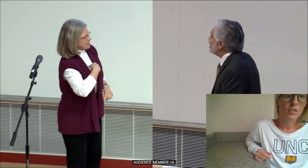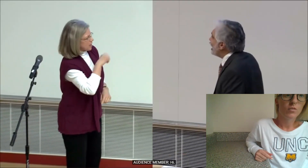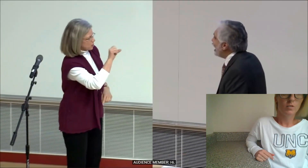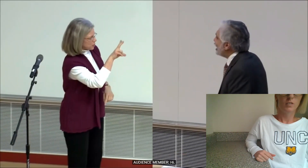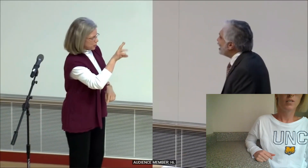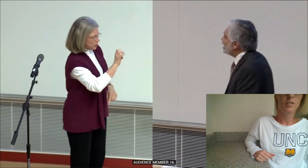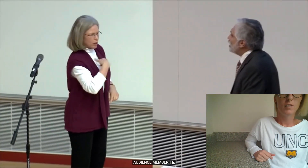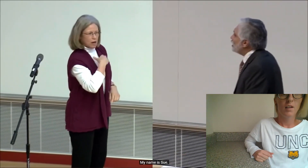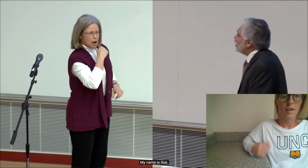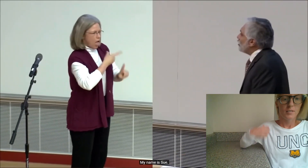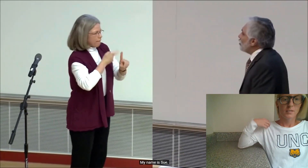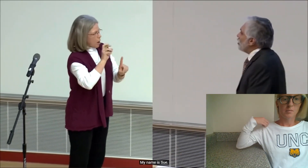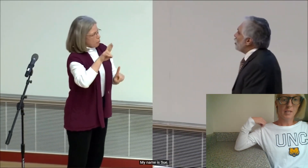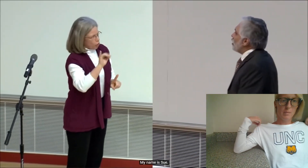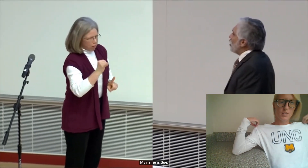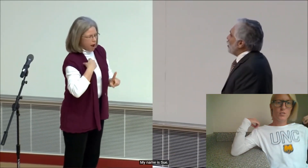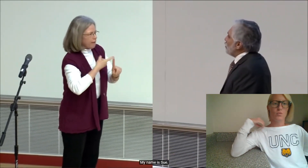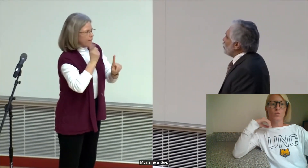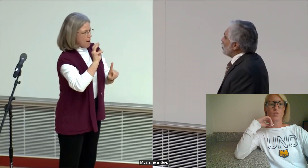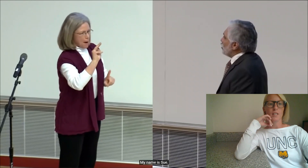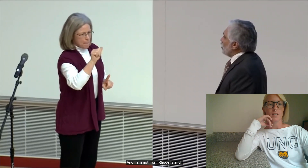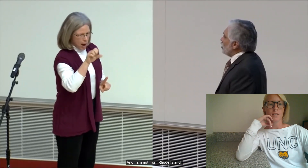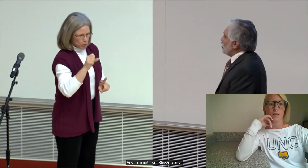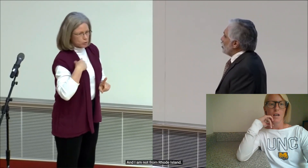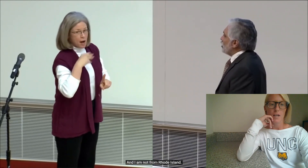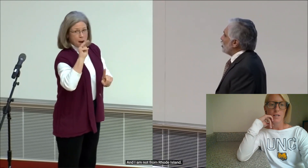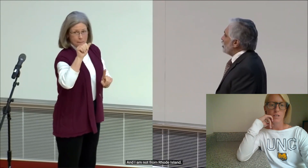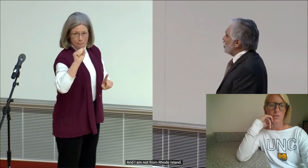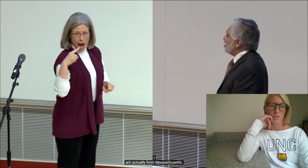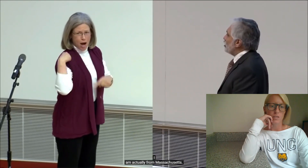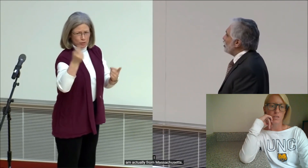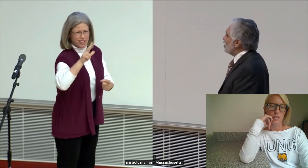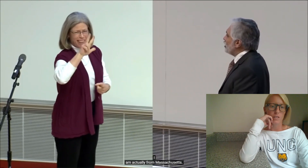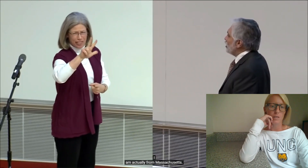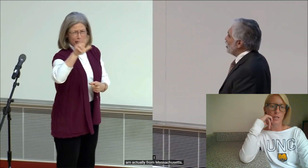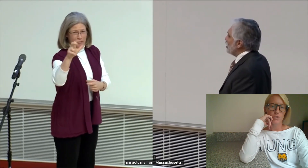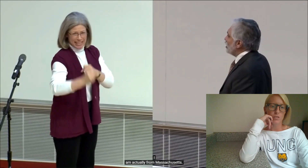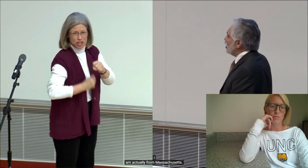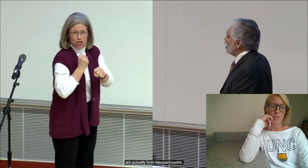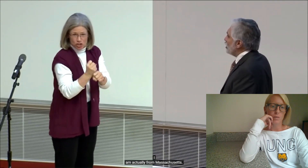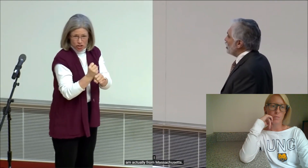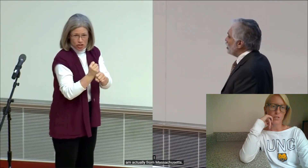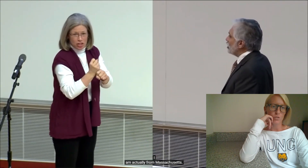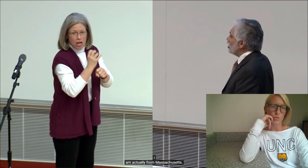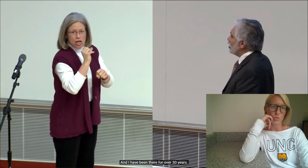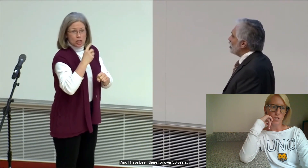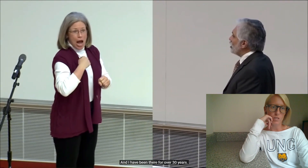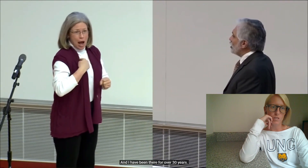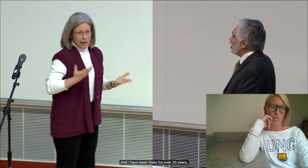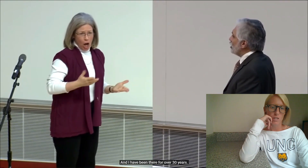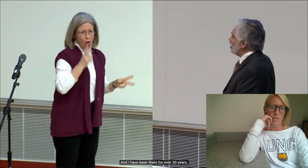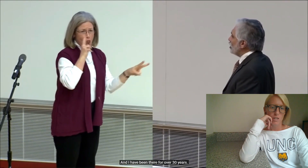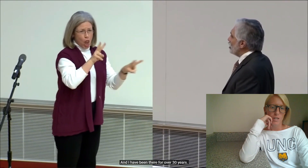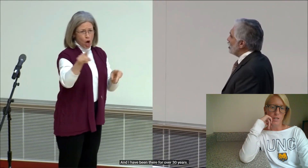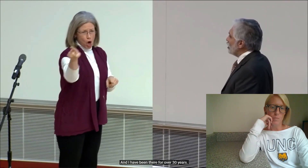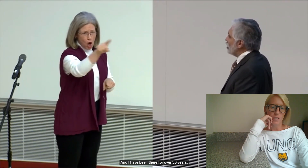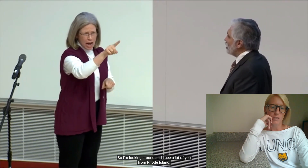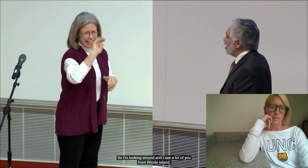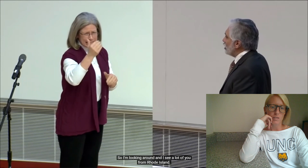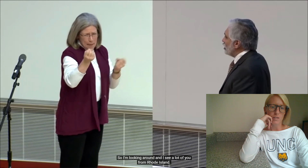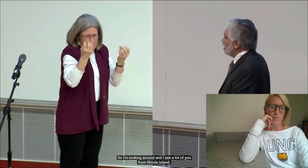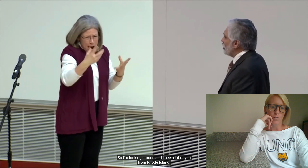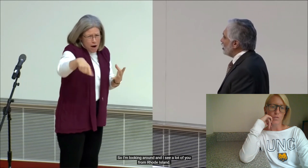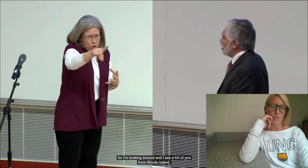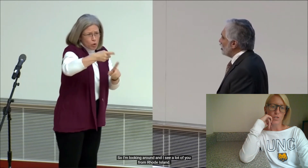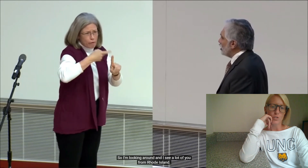Hi. Hello. My name is Sue. My name is Sue. And I'm not from Rhode Island. I'm actually from Massachusetts. And I've been there for over 30